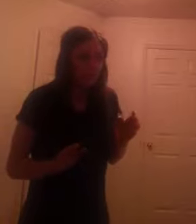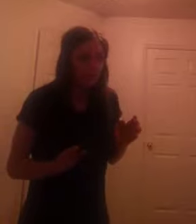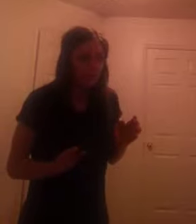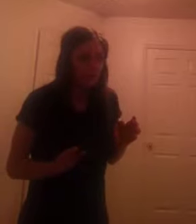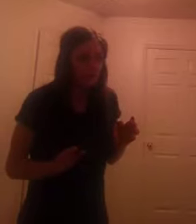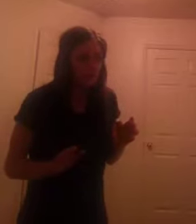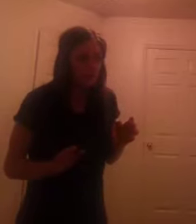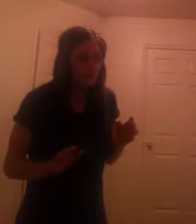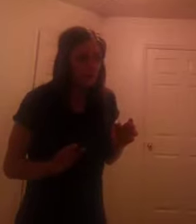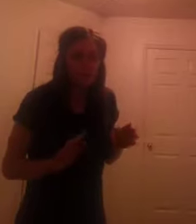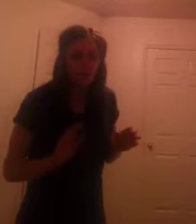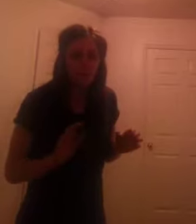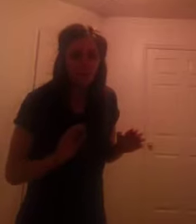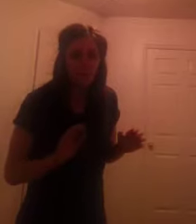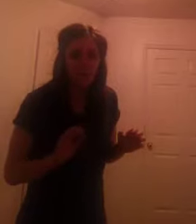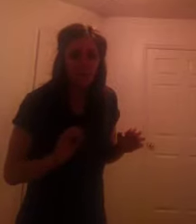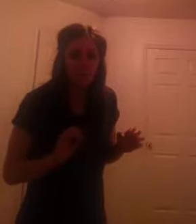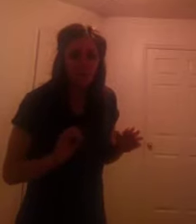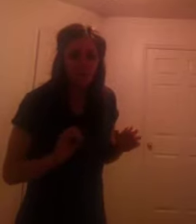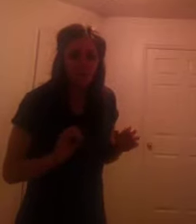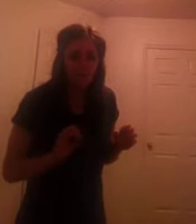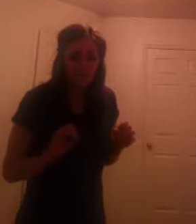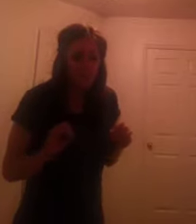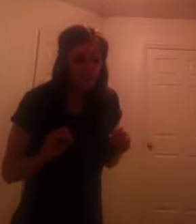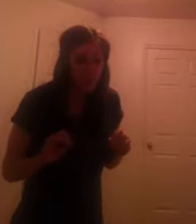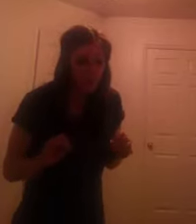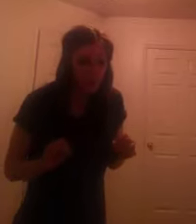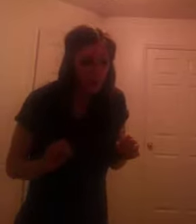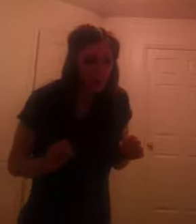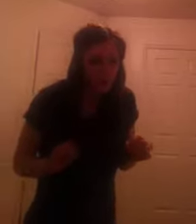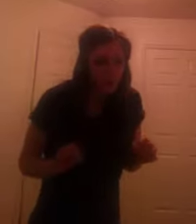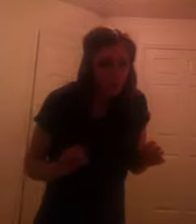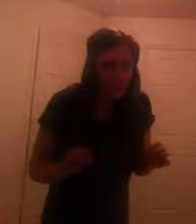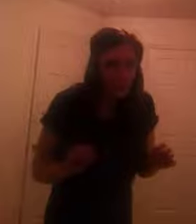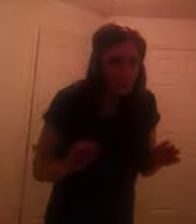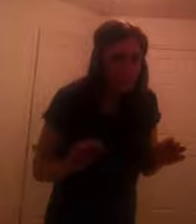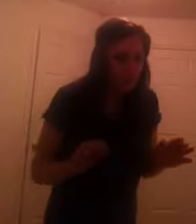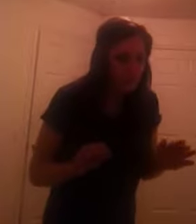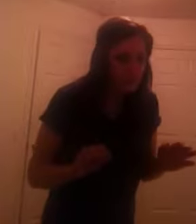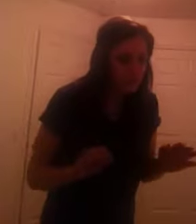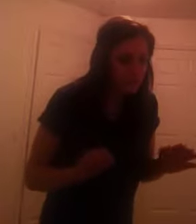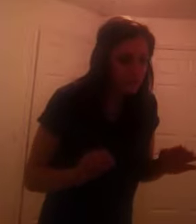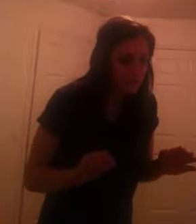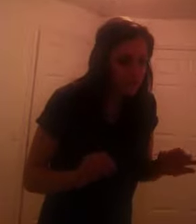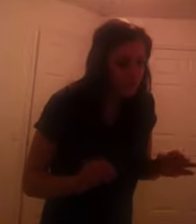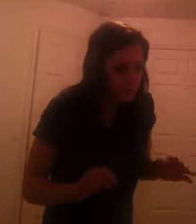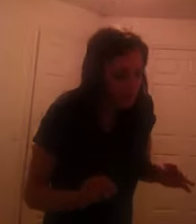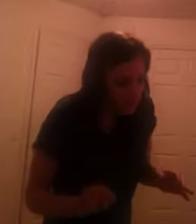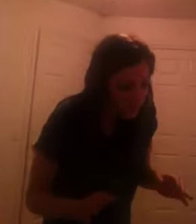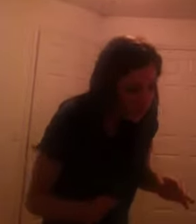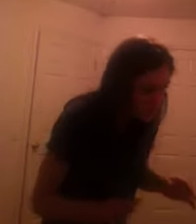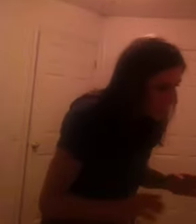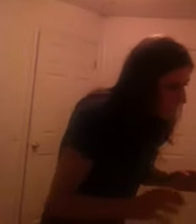waited. Nothing happened. So we finally got brave and we crept closer to Steve. We looked him up and